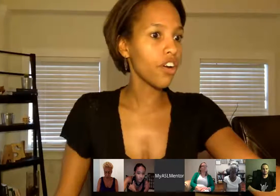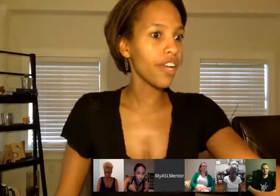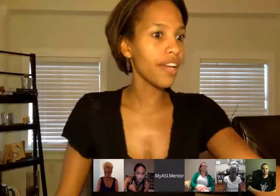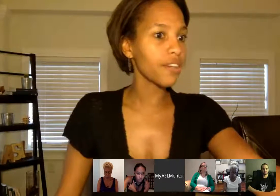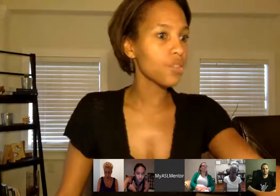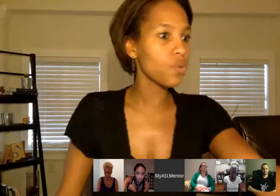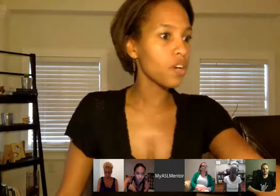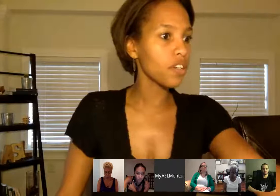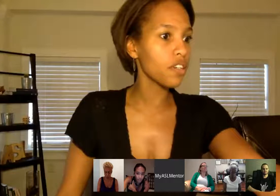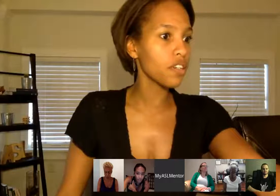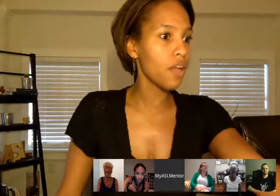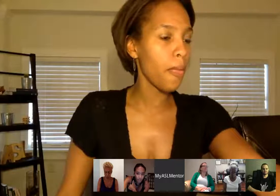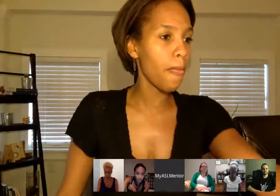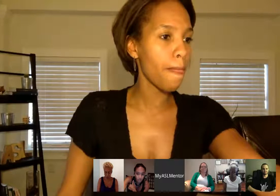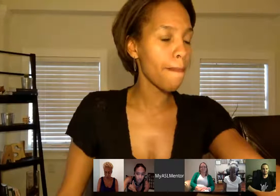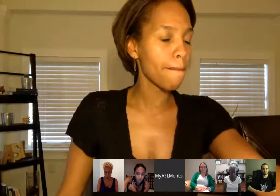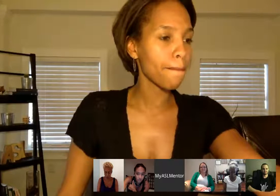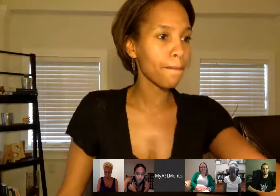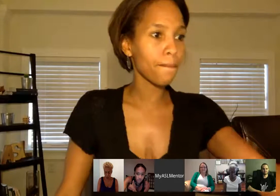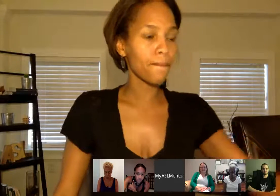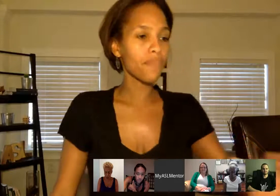All right, next one.